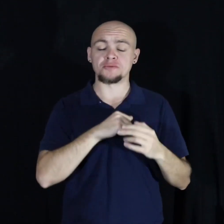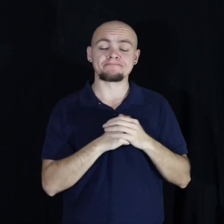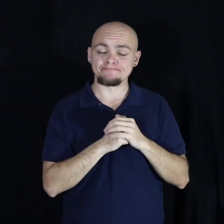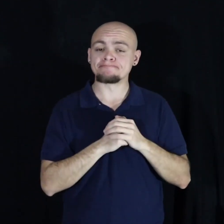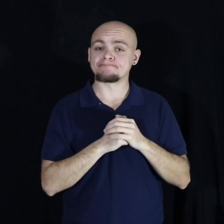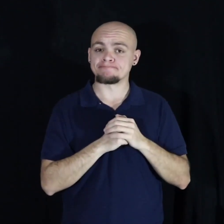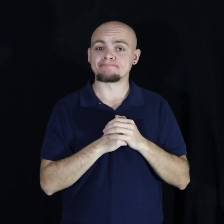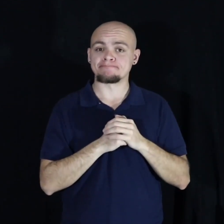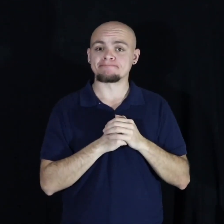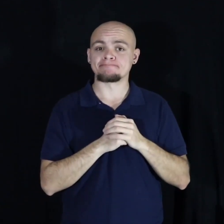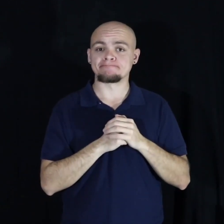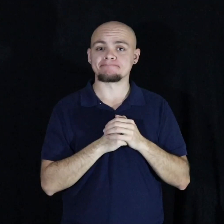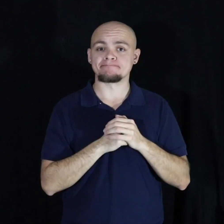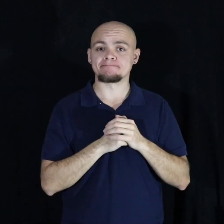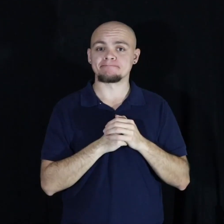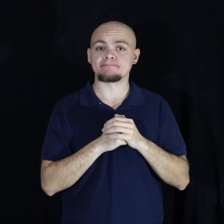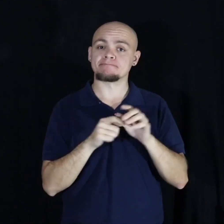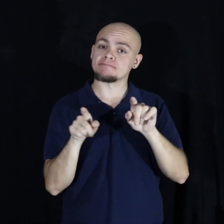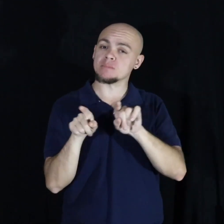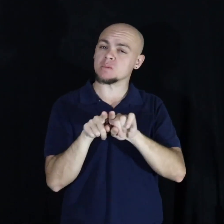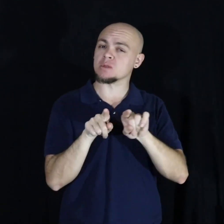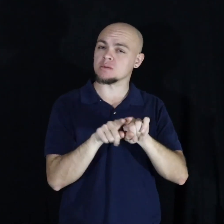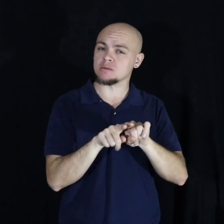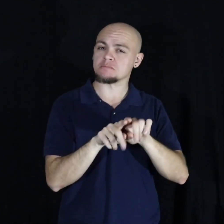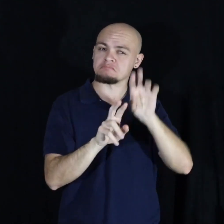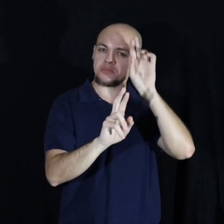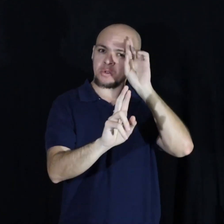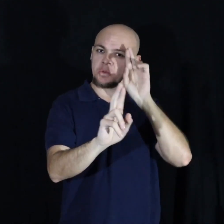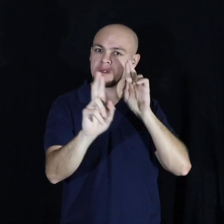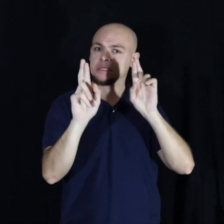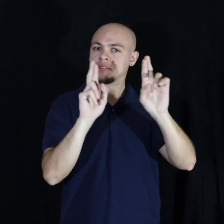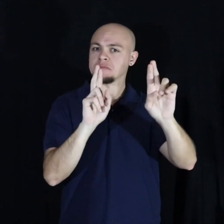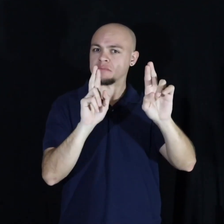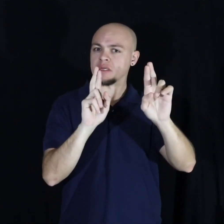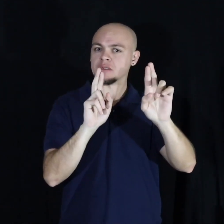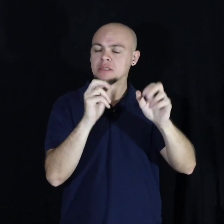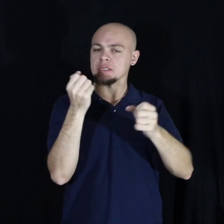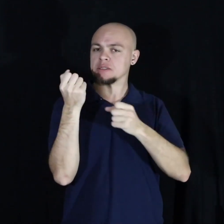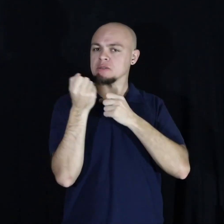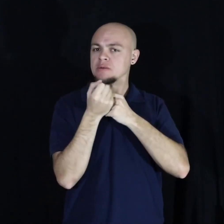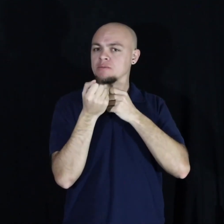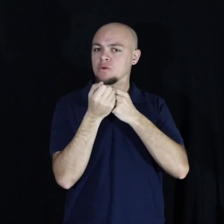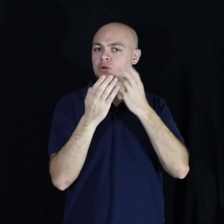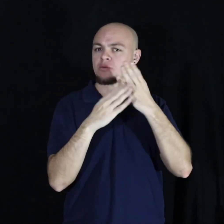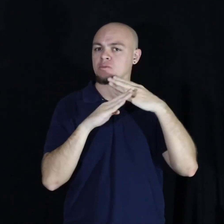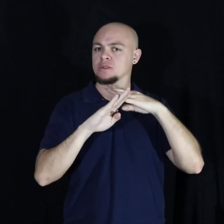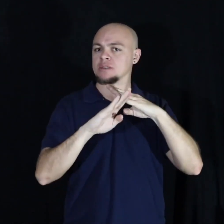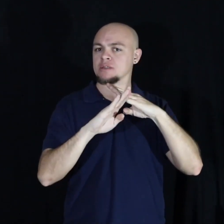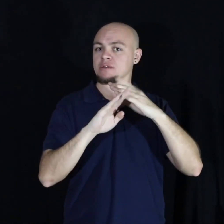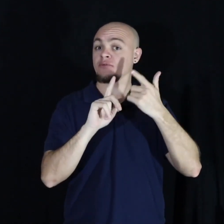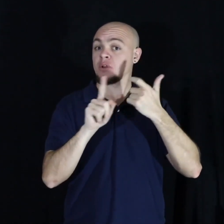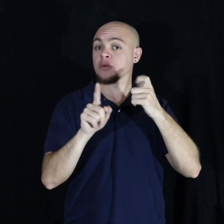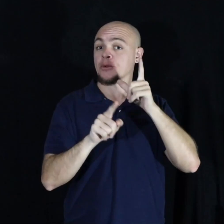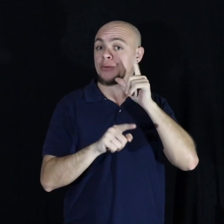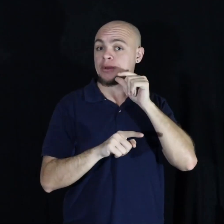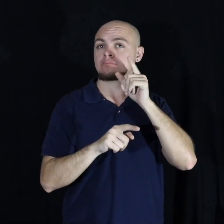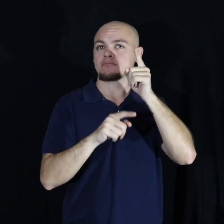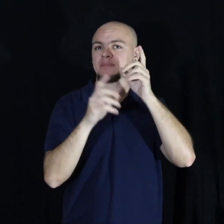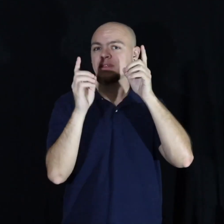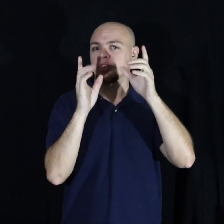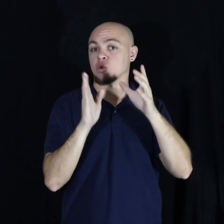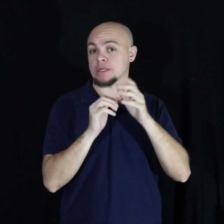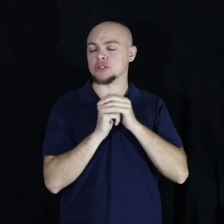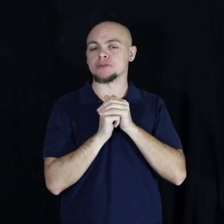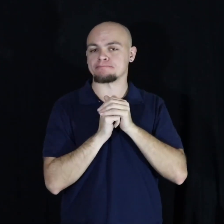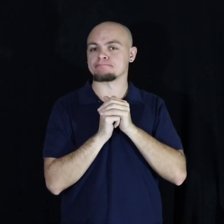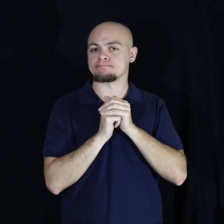And I also gained the respect, support, and protection of the director as well